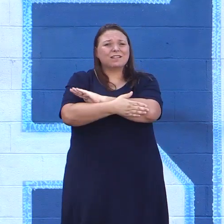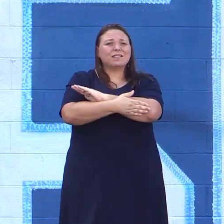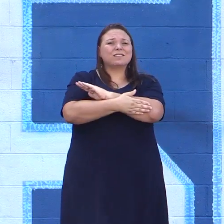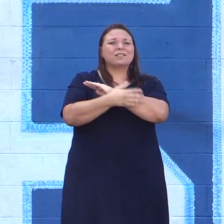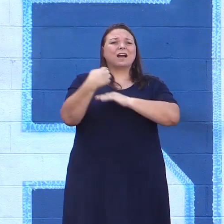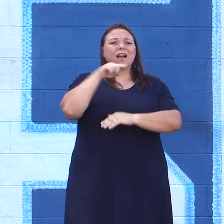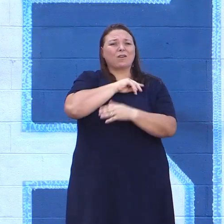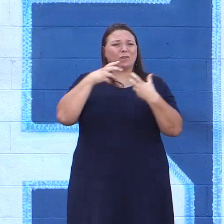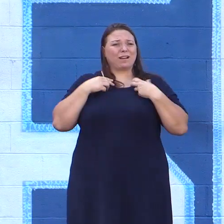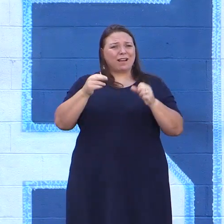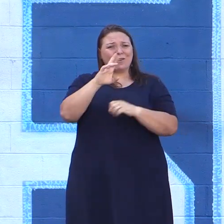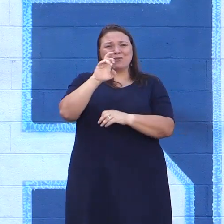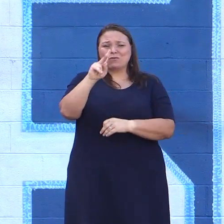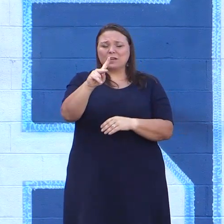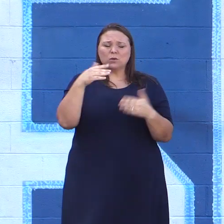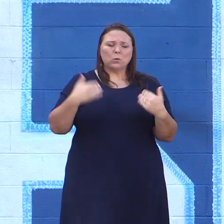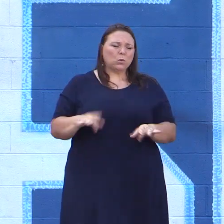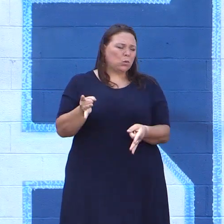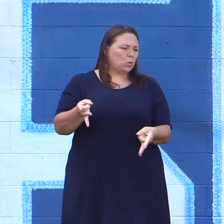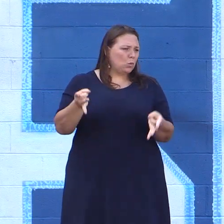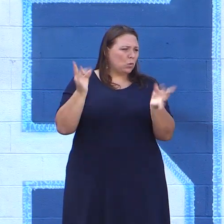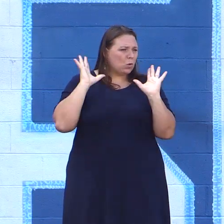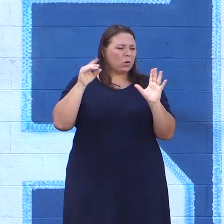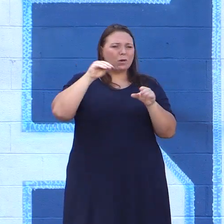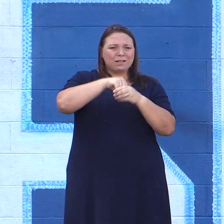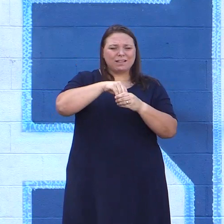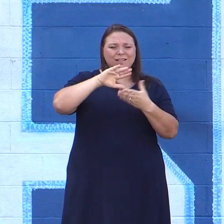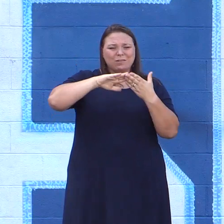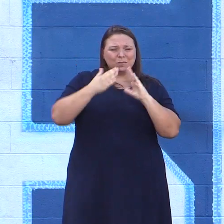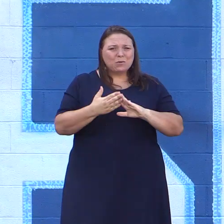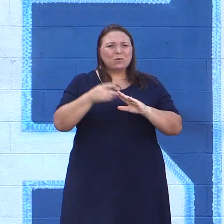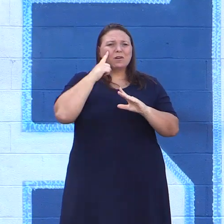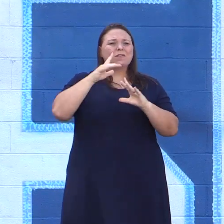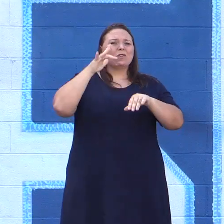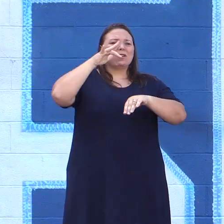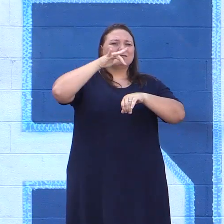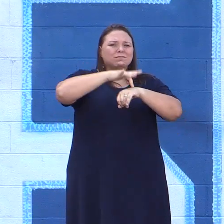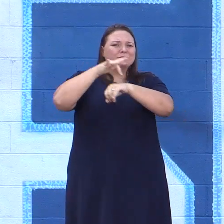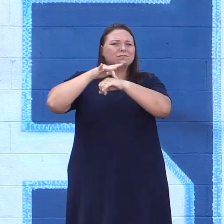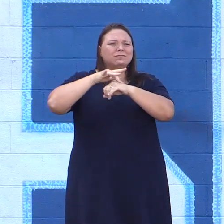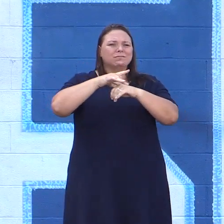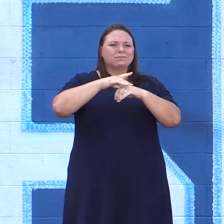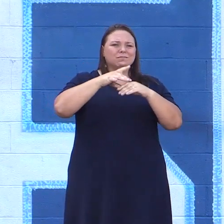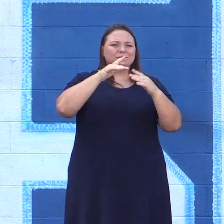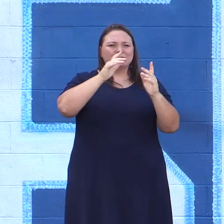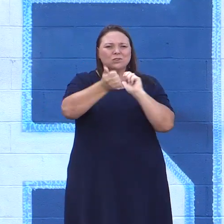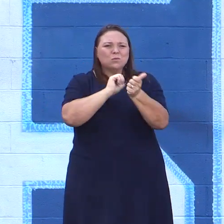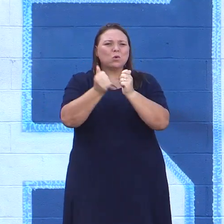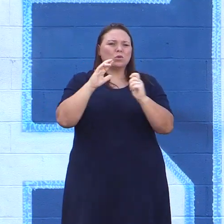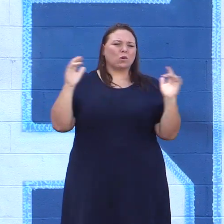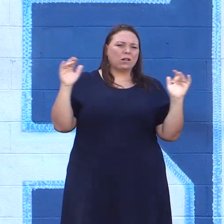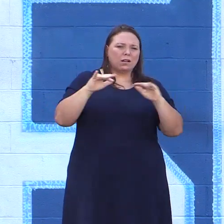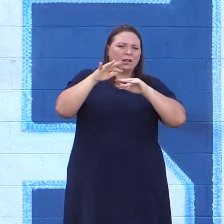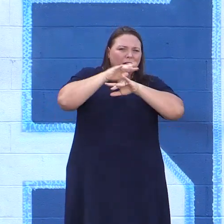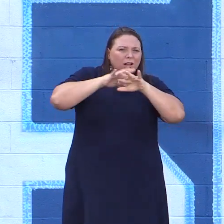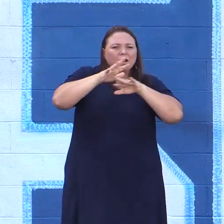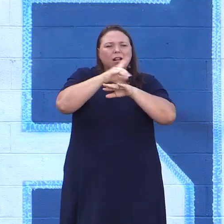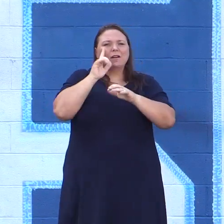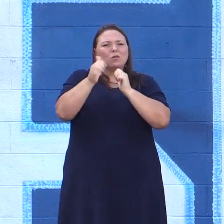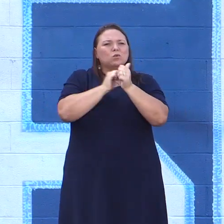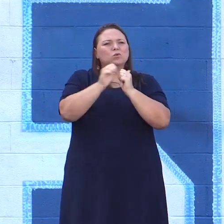health risks were too high in our community for contact sports or other close gatherings of student